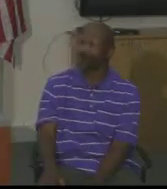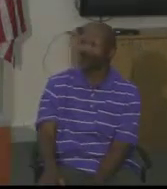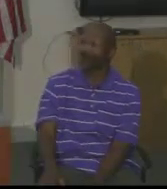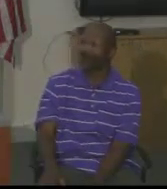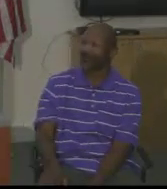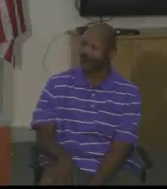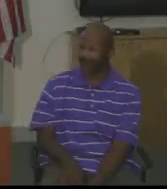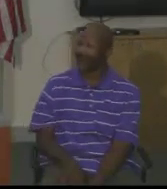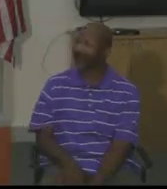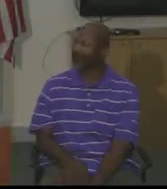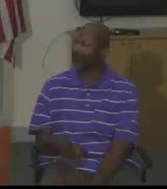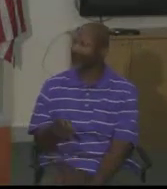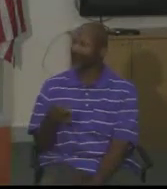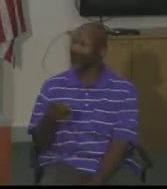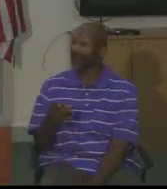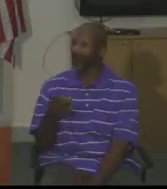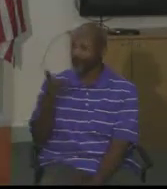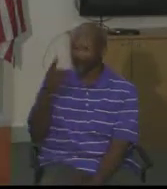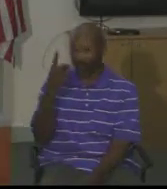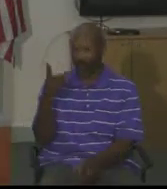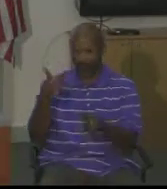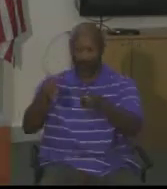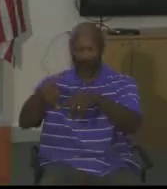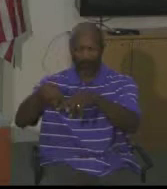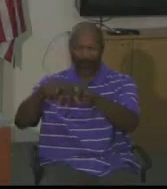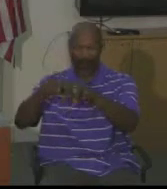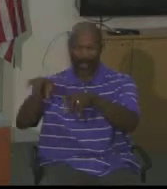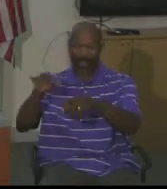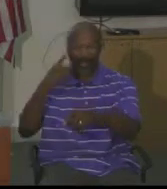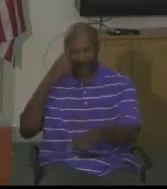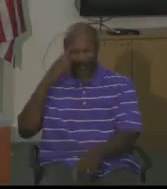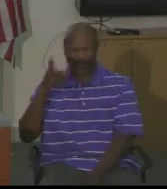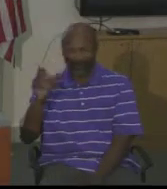that. Hold it.